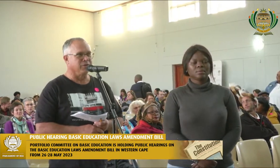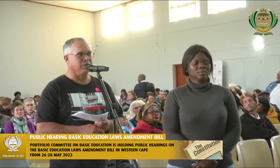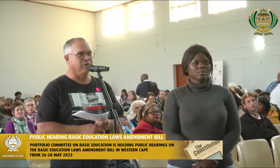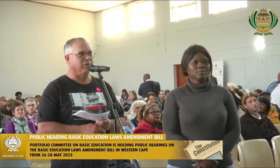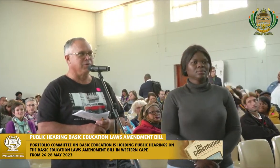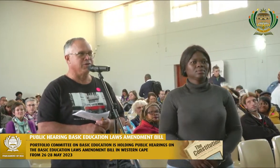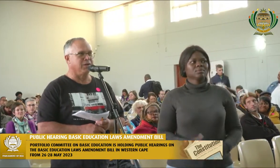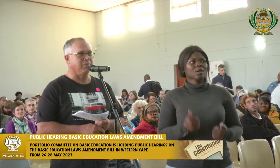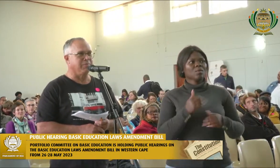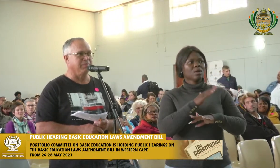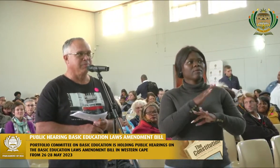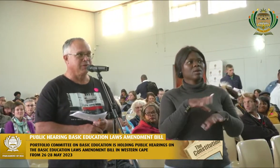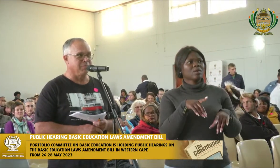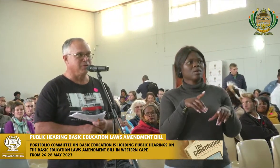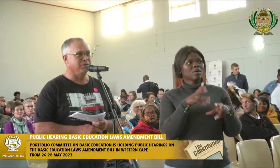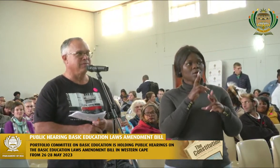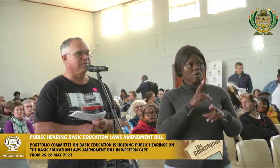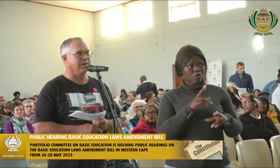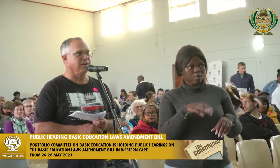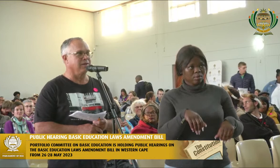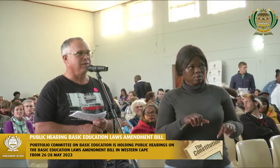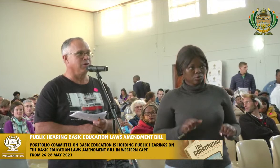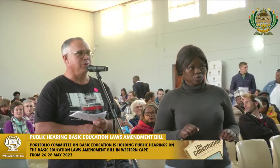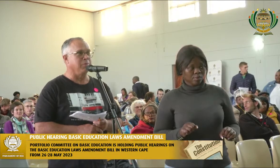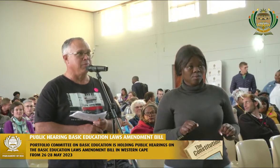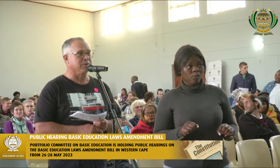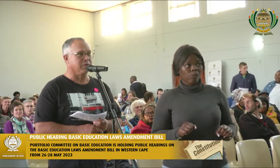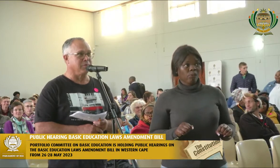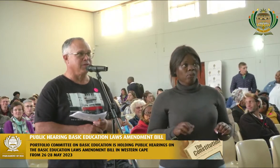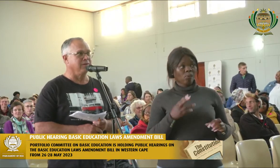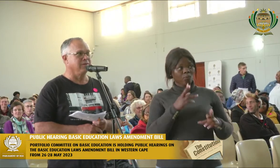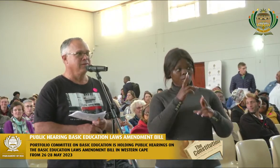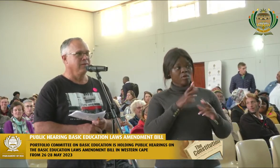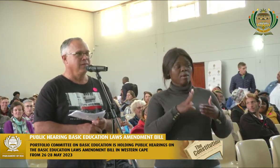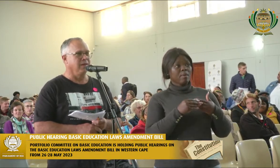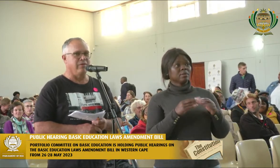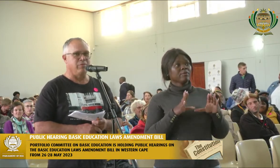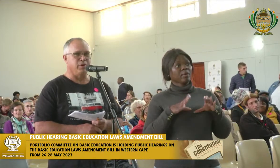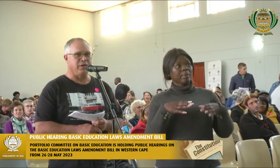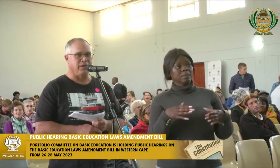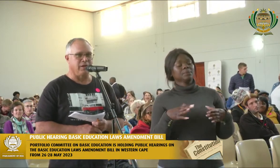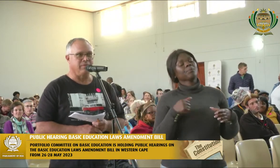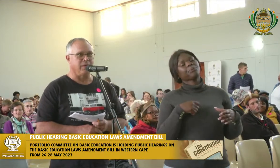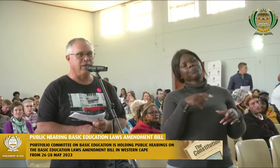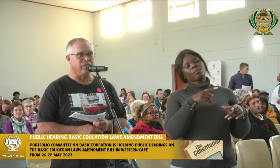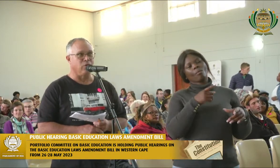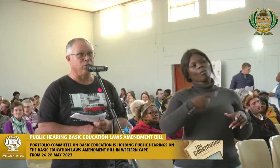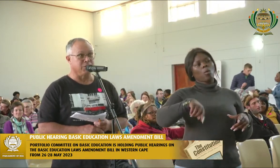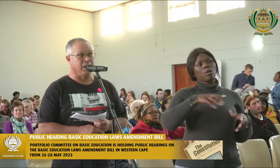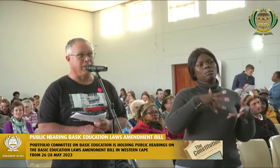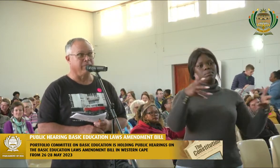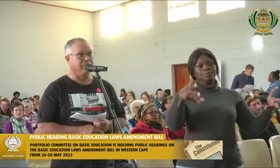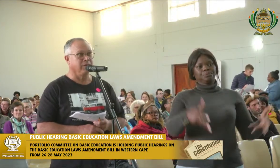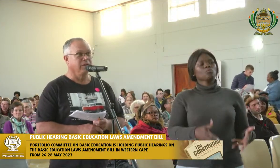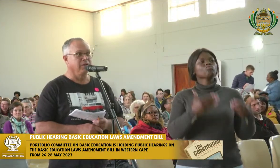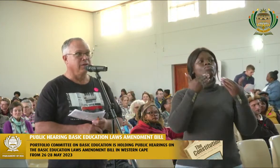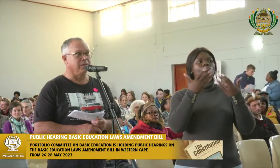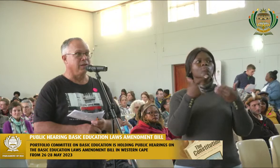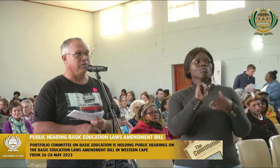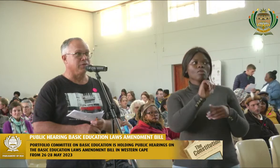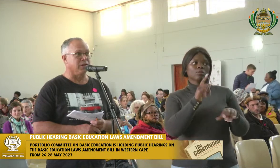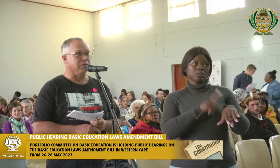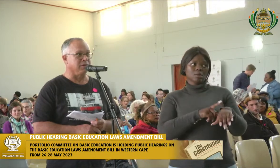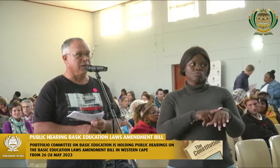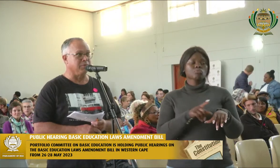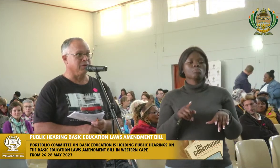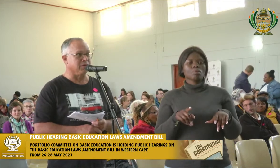Good afternoon, Honourable Chairperson, Honourable members of committee, and everybody here. Thank you for all your time, and